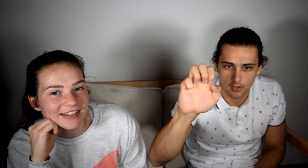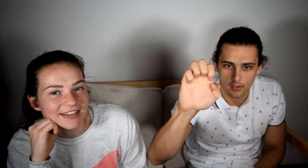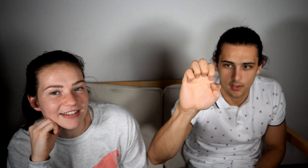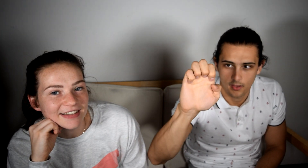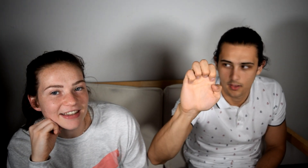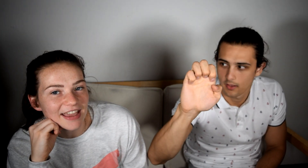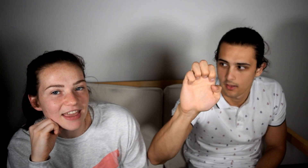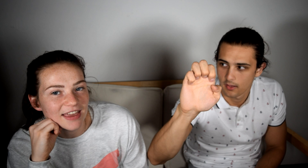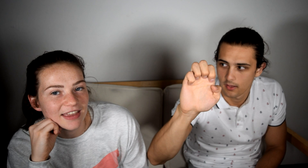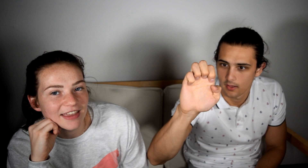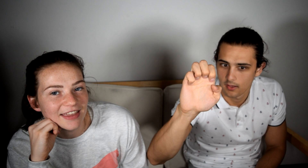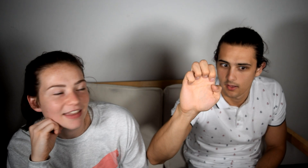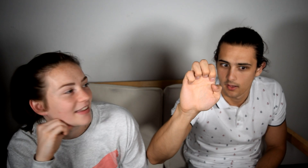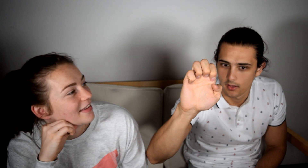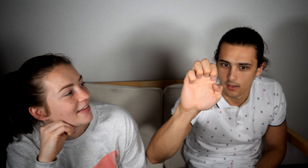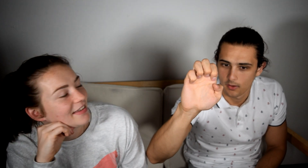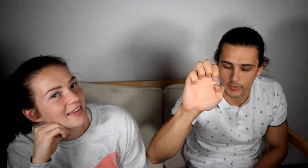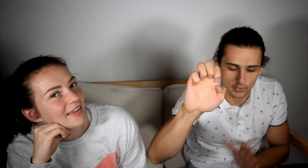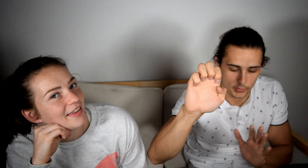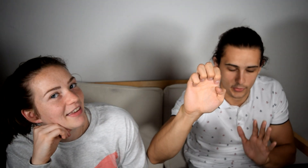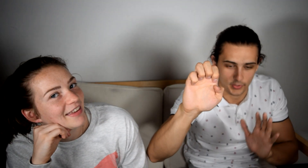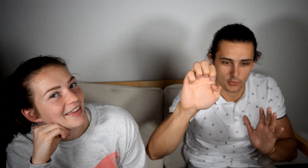X. E. Wait, I know it.